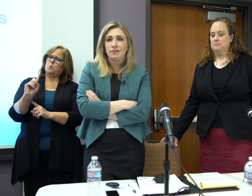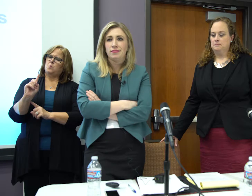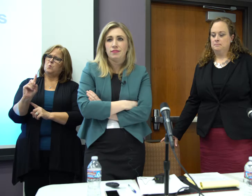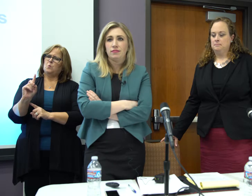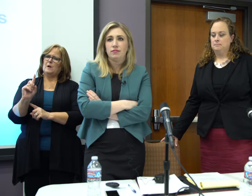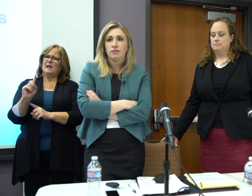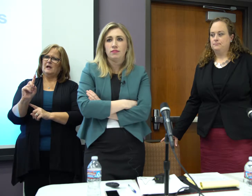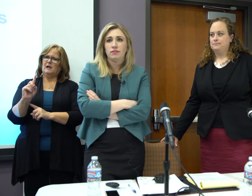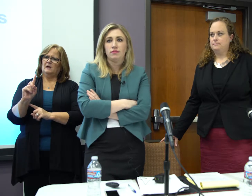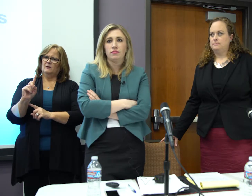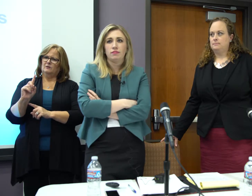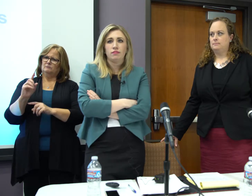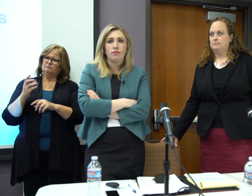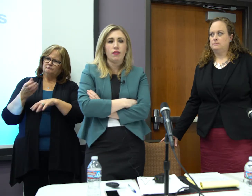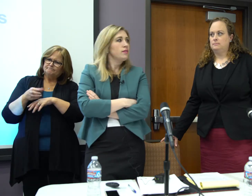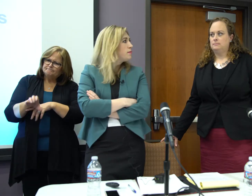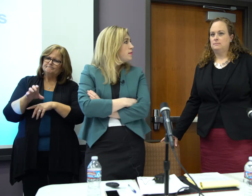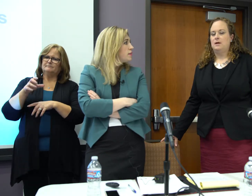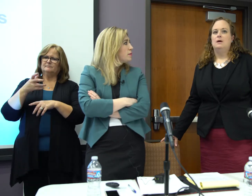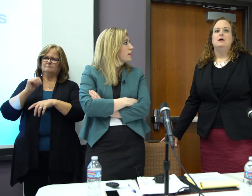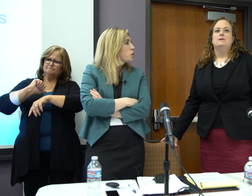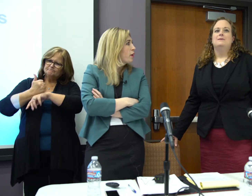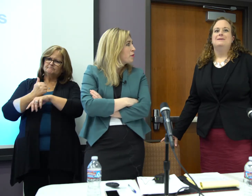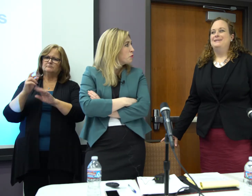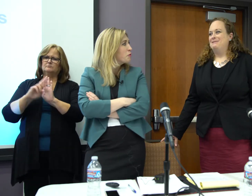the enforcement piece come in?